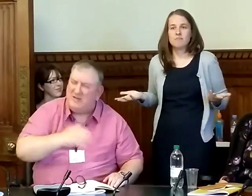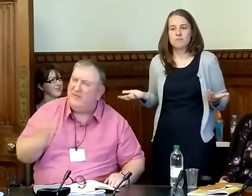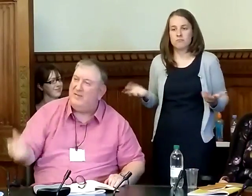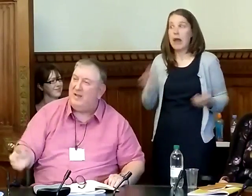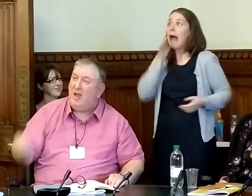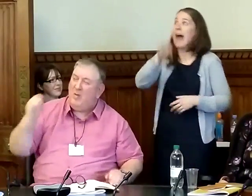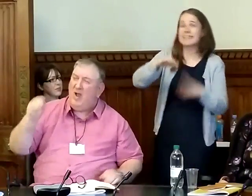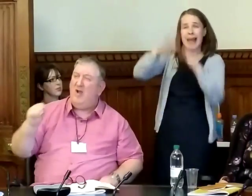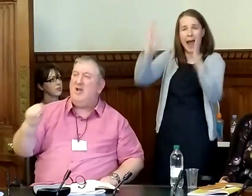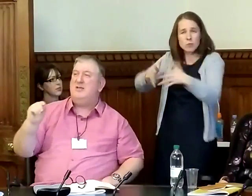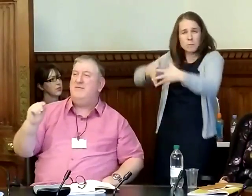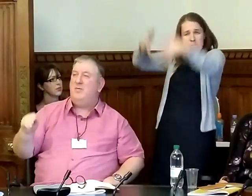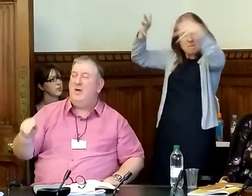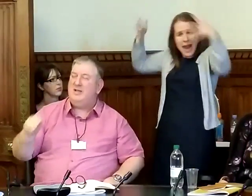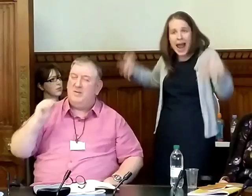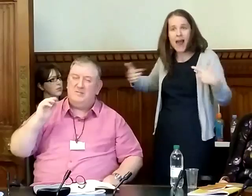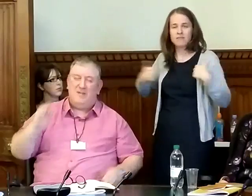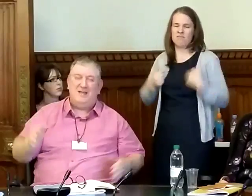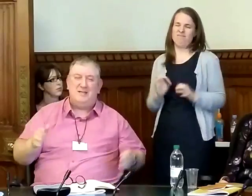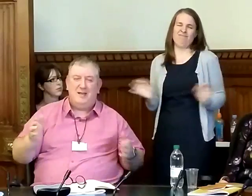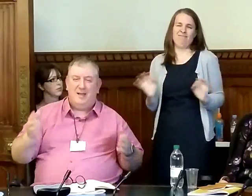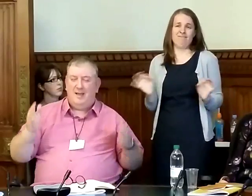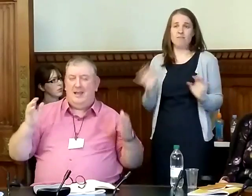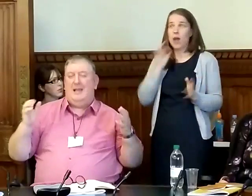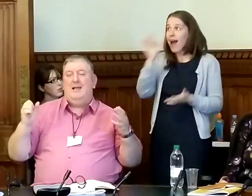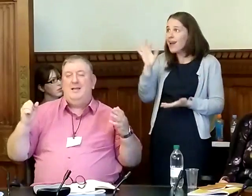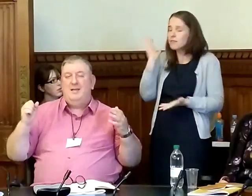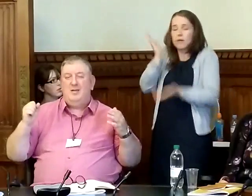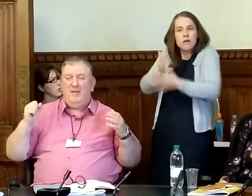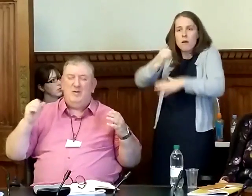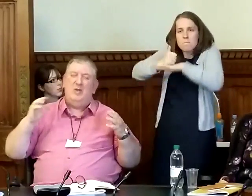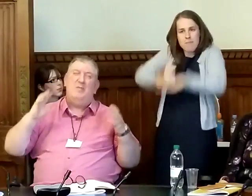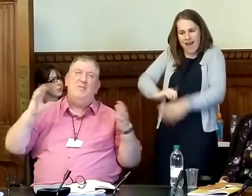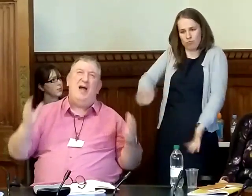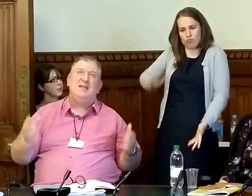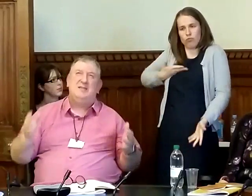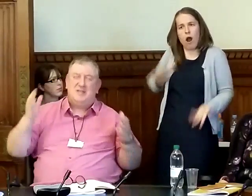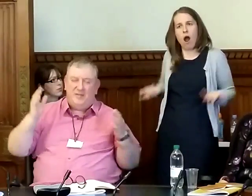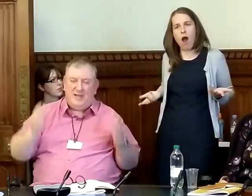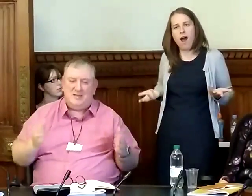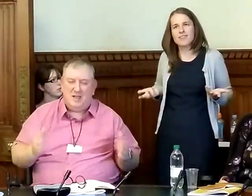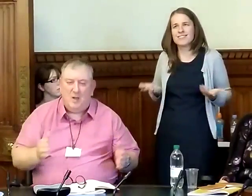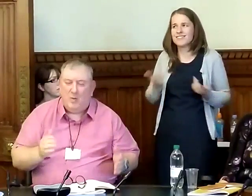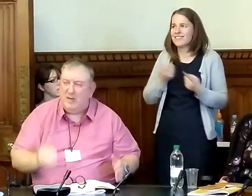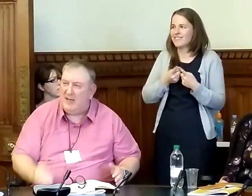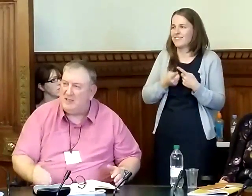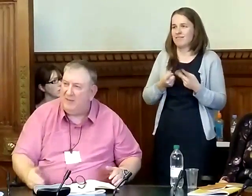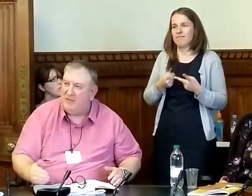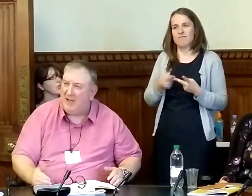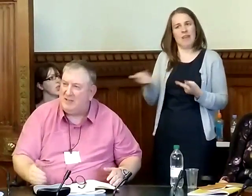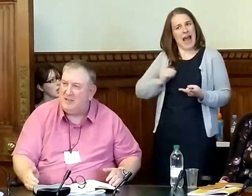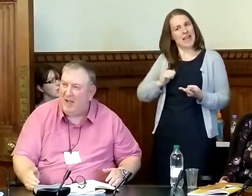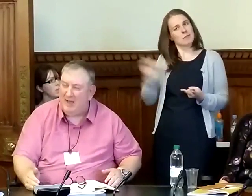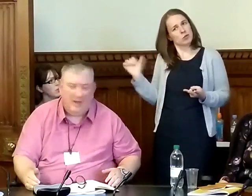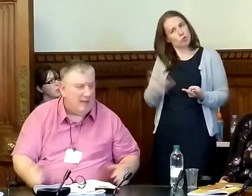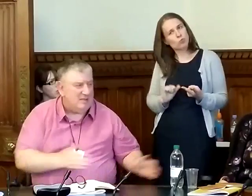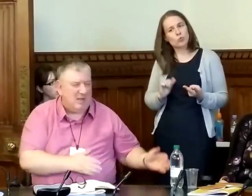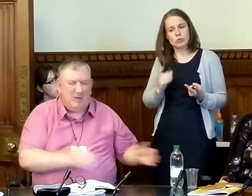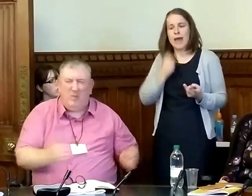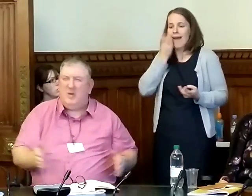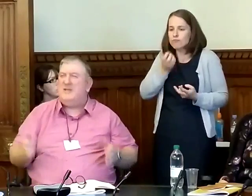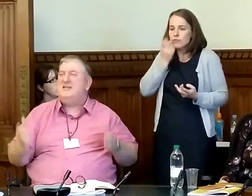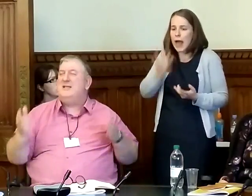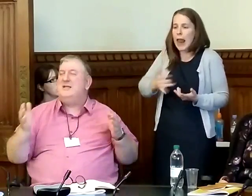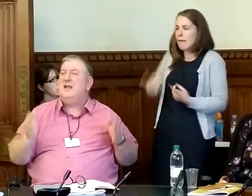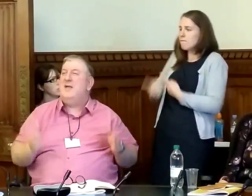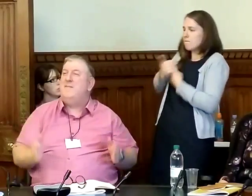moat. We're not asking for anything. We are asking for what is the most basic, not even human rights, just the things that we need to live day to day.